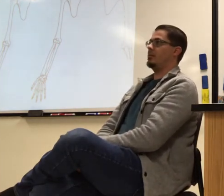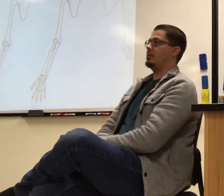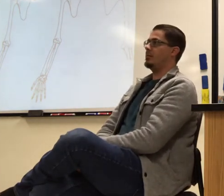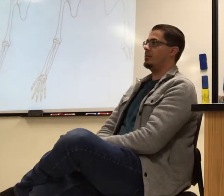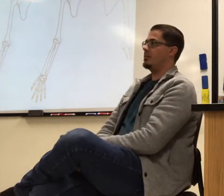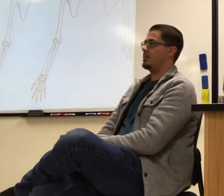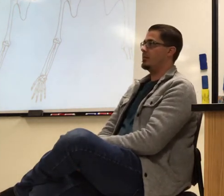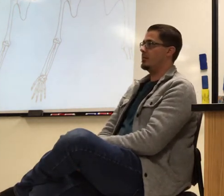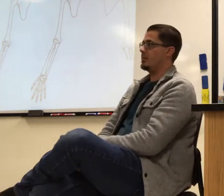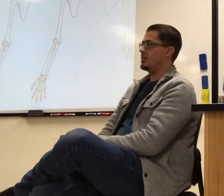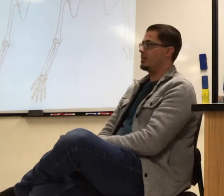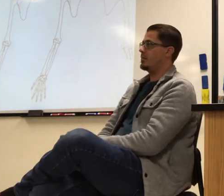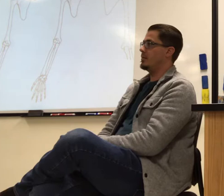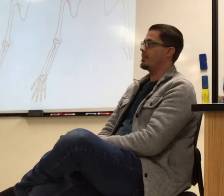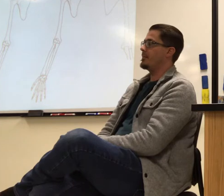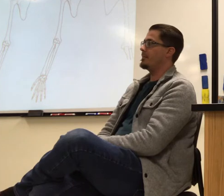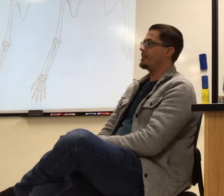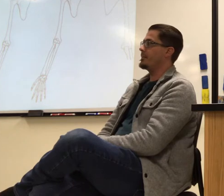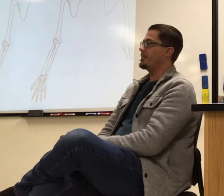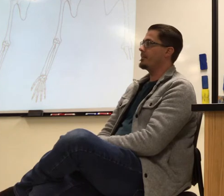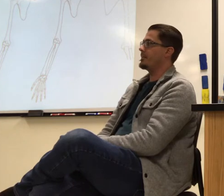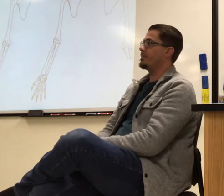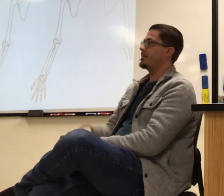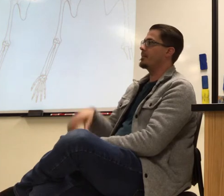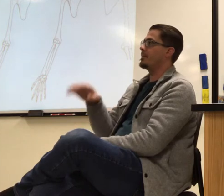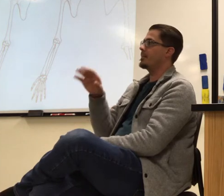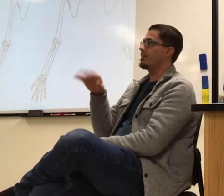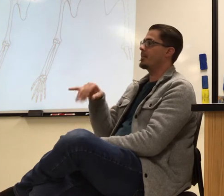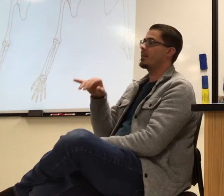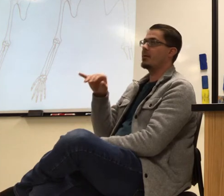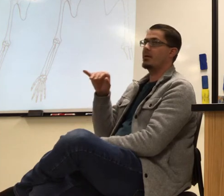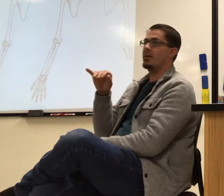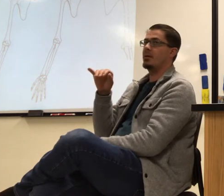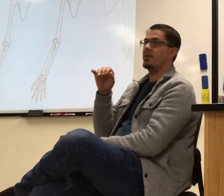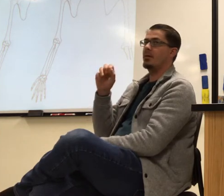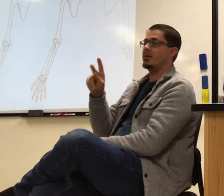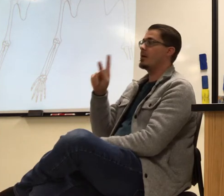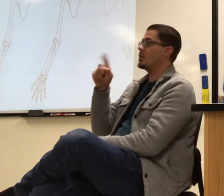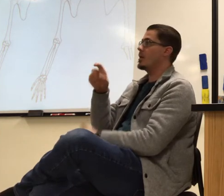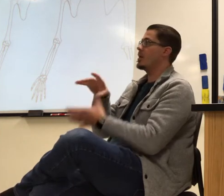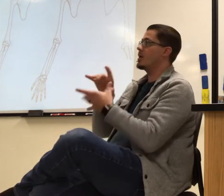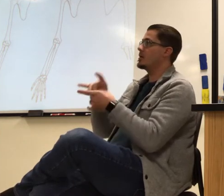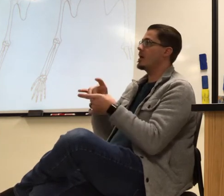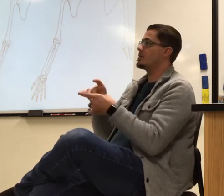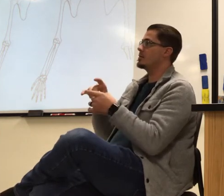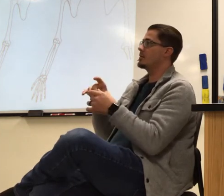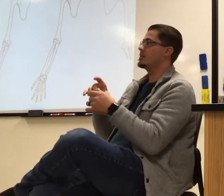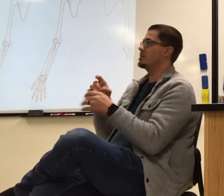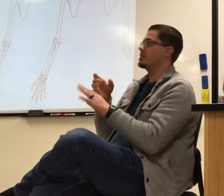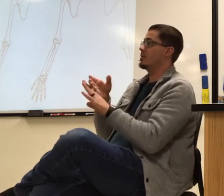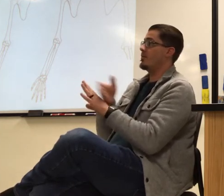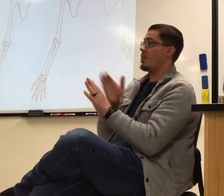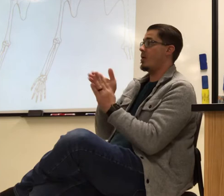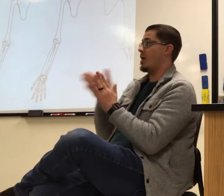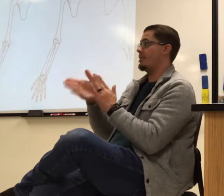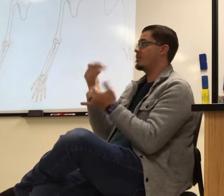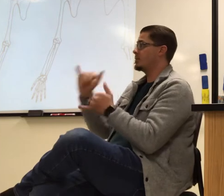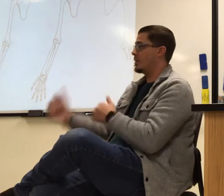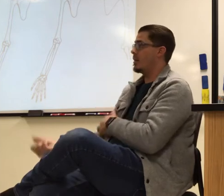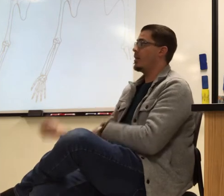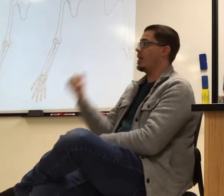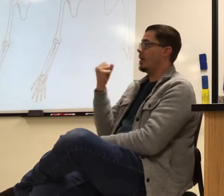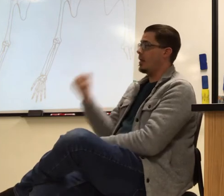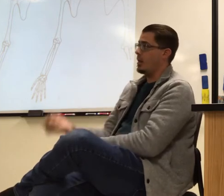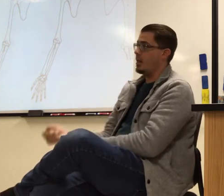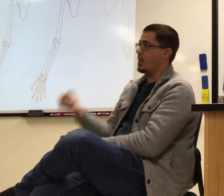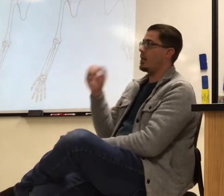on the arm. It's okay, you can attach before and after the arm, and you can still move the arm in the forearm.